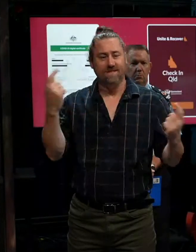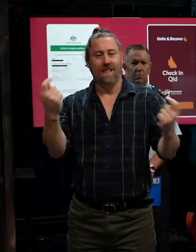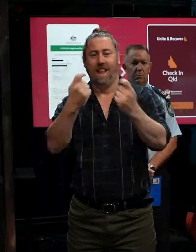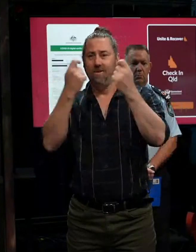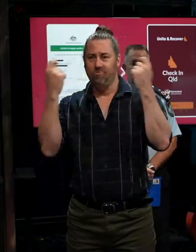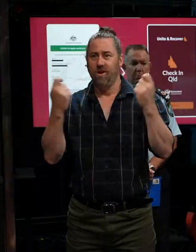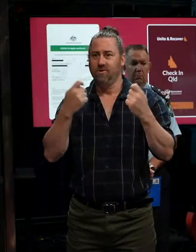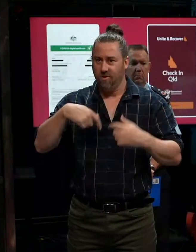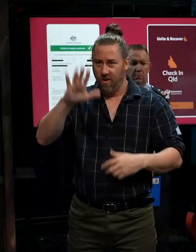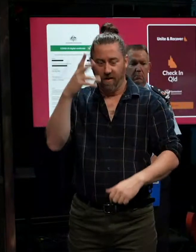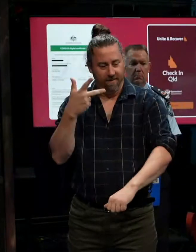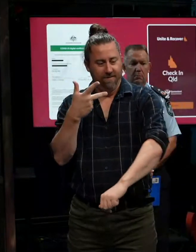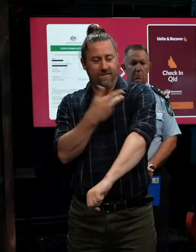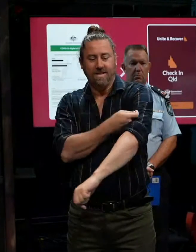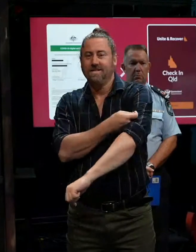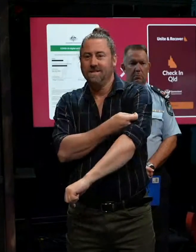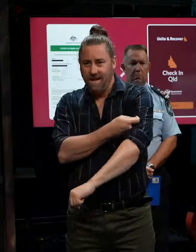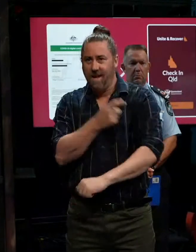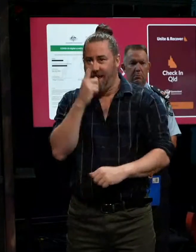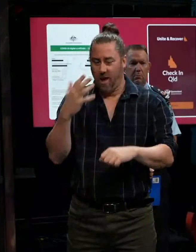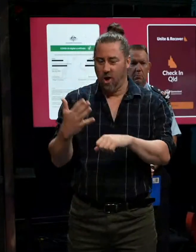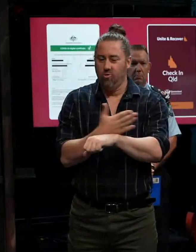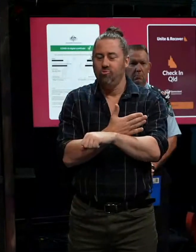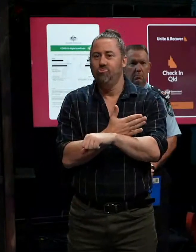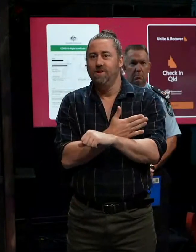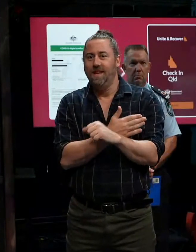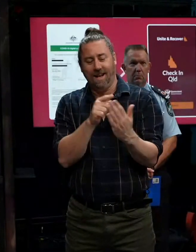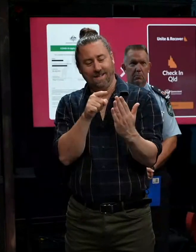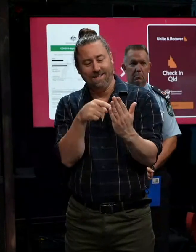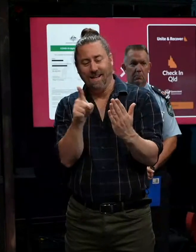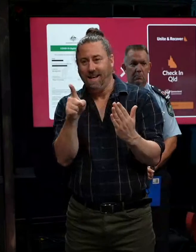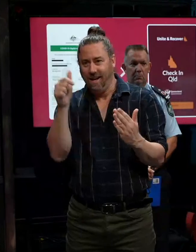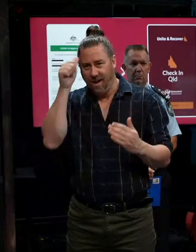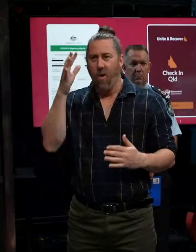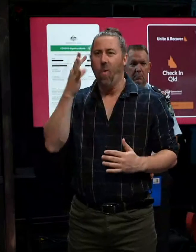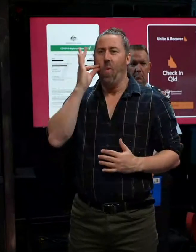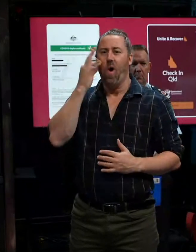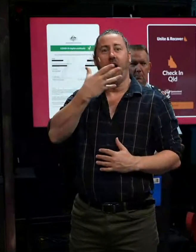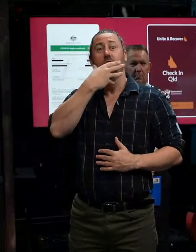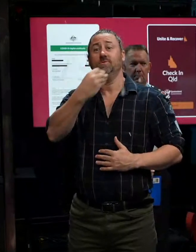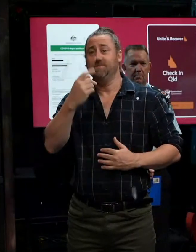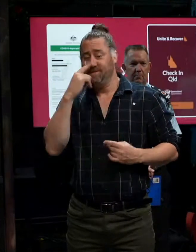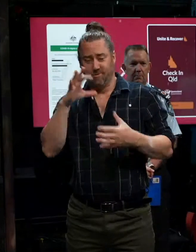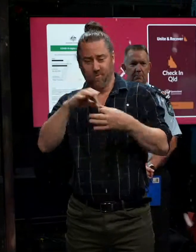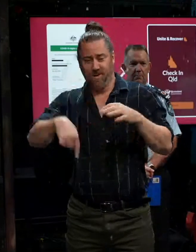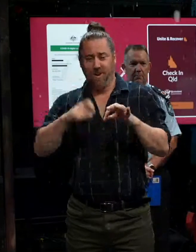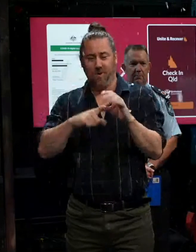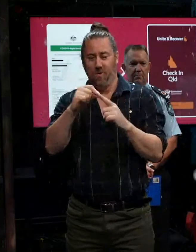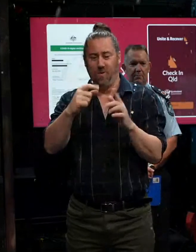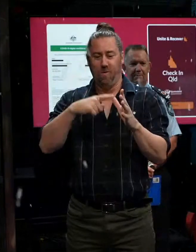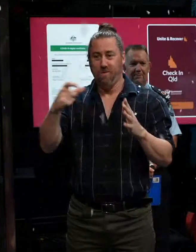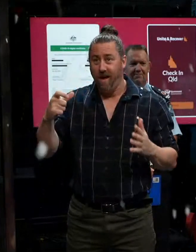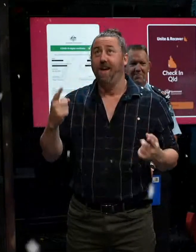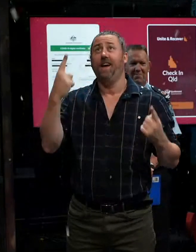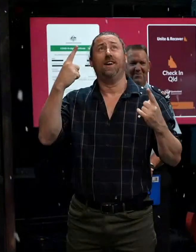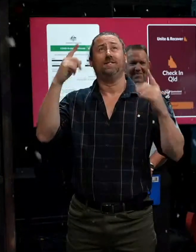and of course get your green tick to be able to enjoy a white Christmas here at QPAC. Cue the